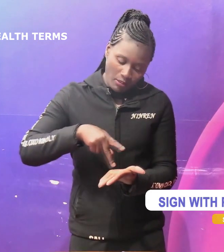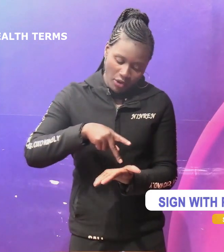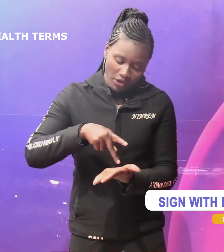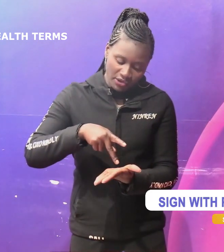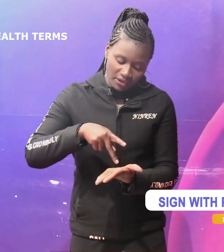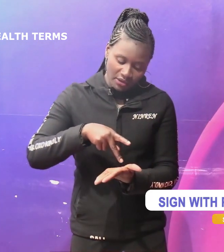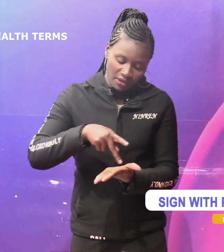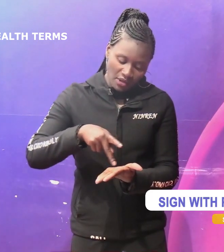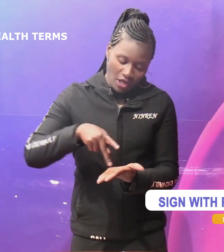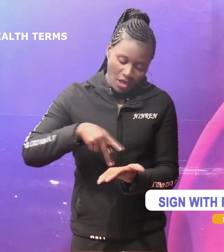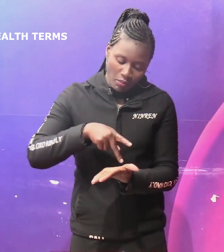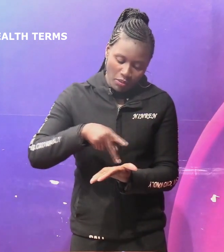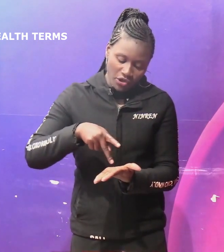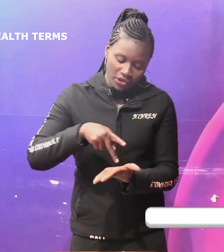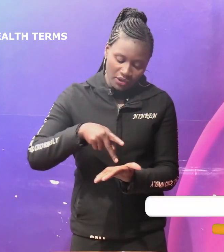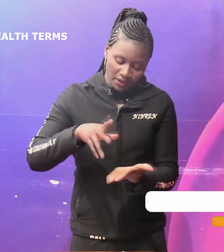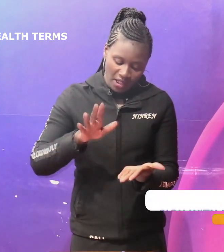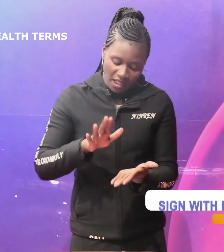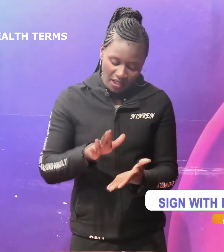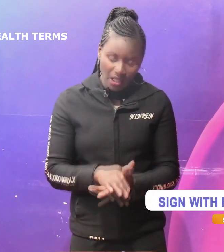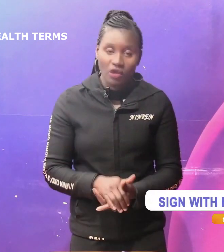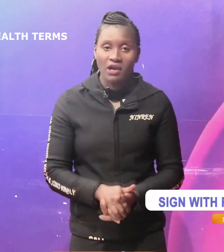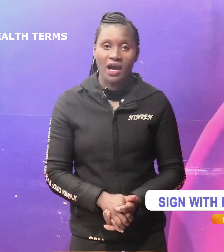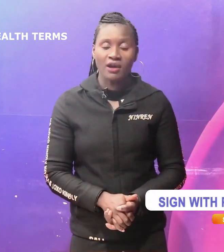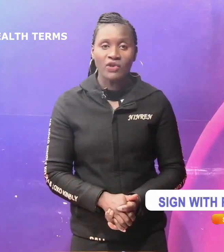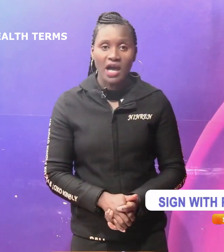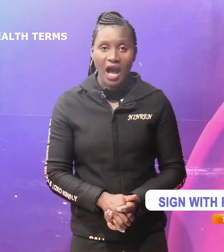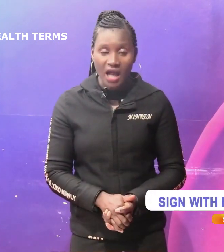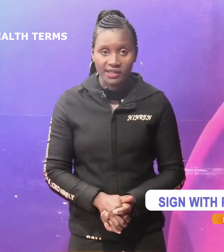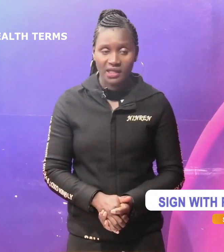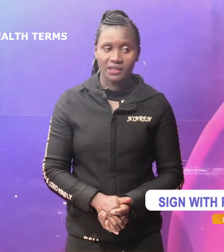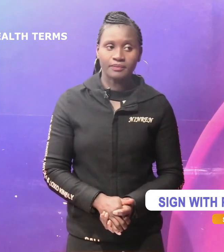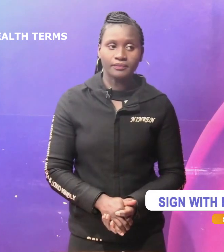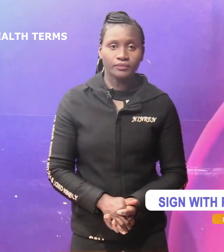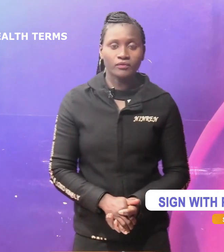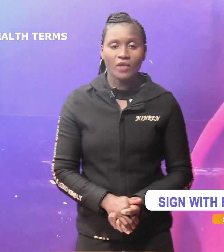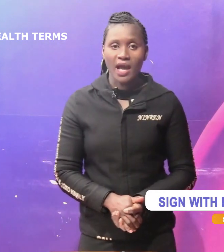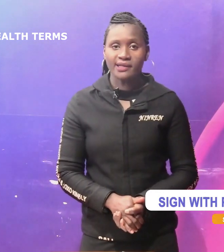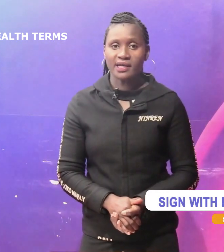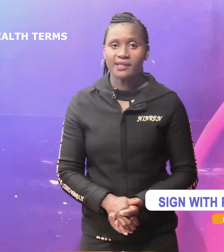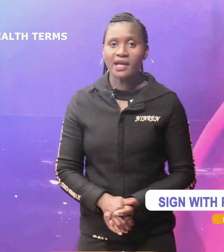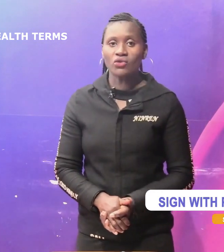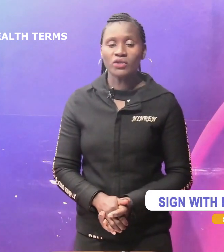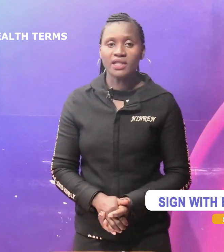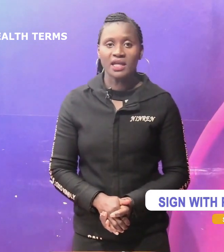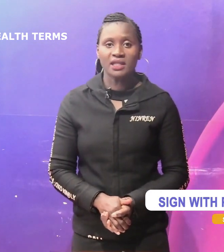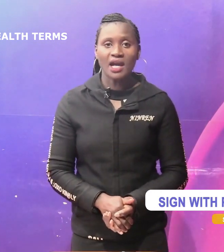Poison. Poison. And then we have ulcers. Ulcers. How do we sign